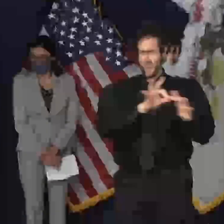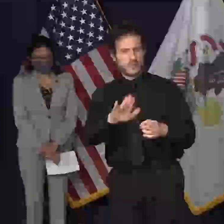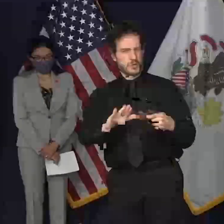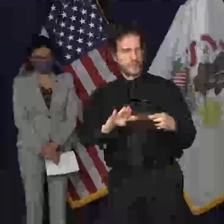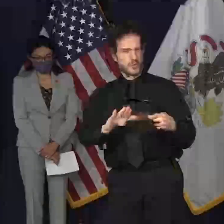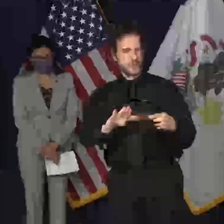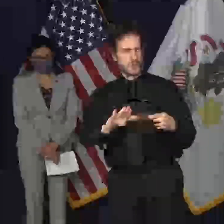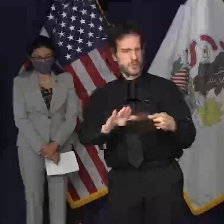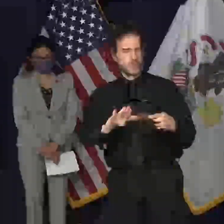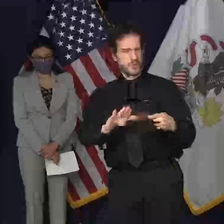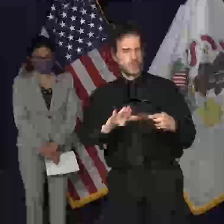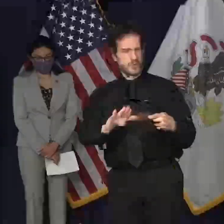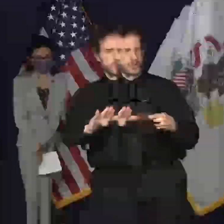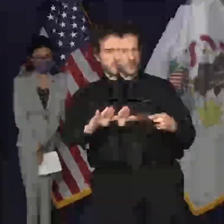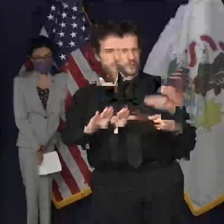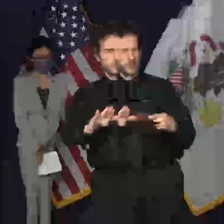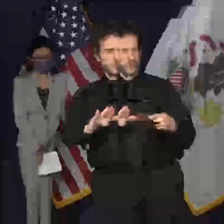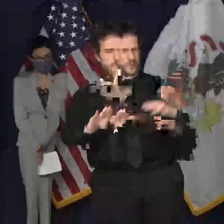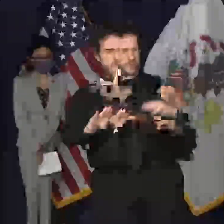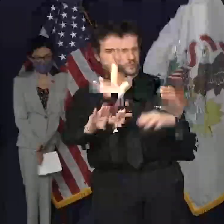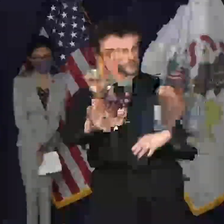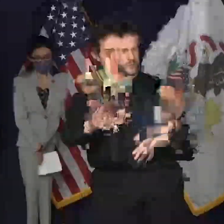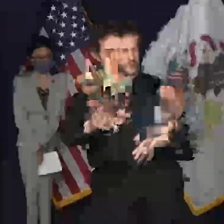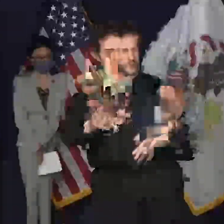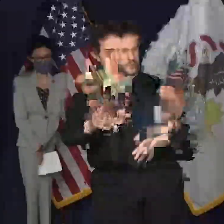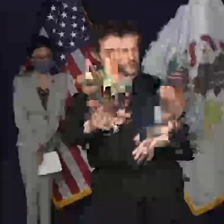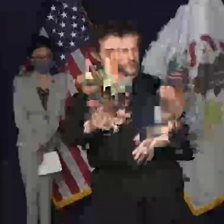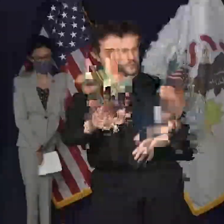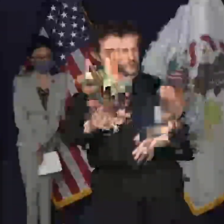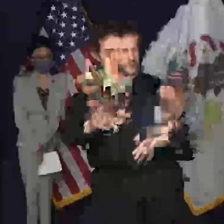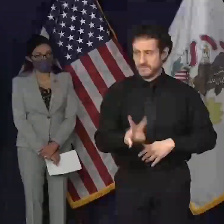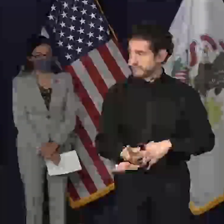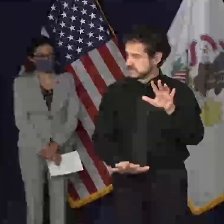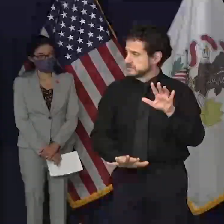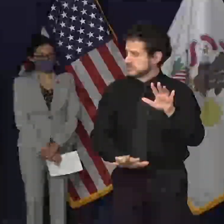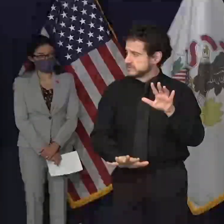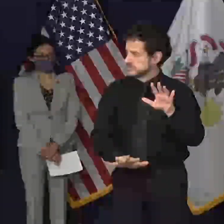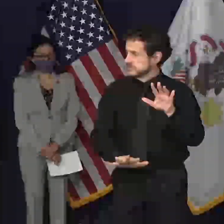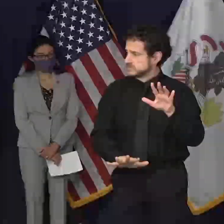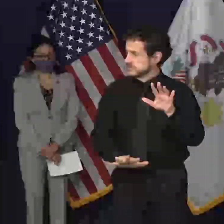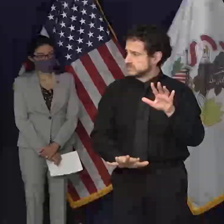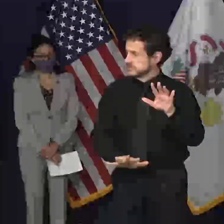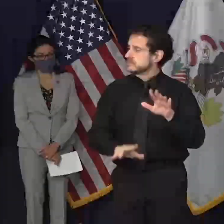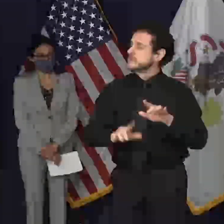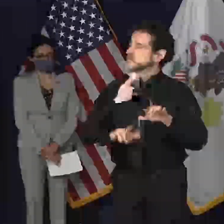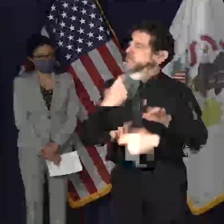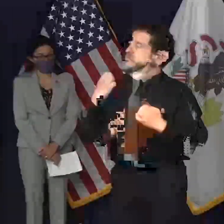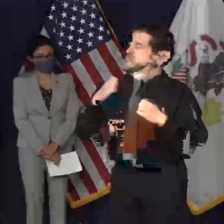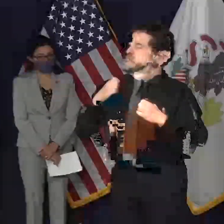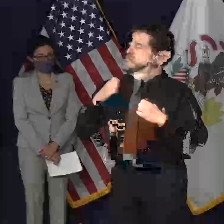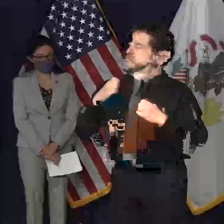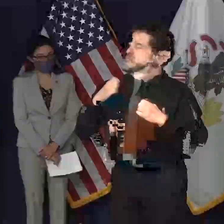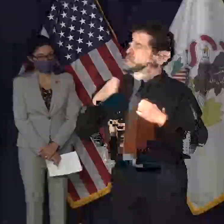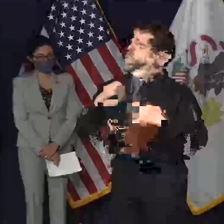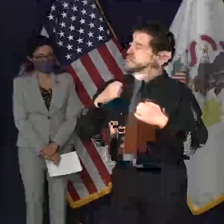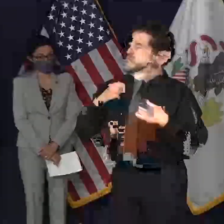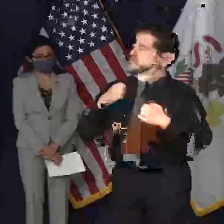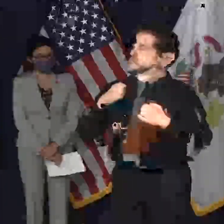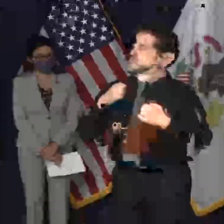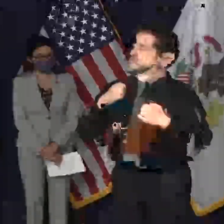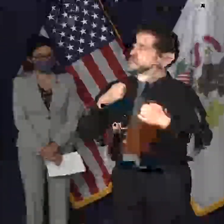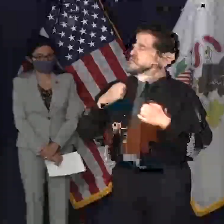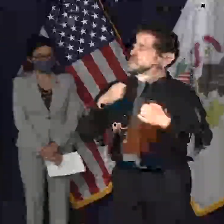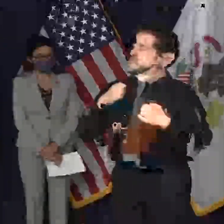upon the hospital regions or the emergency medical service regions that have been set up for decades by the Department of Public